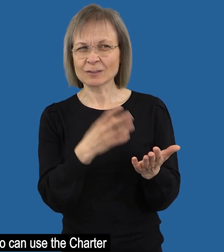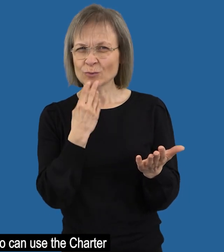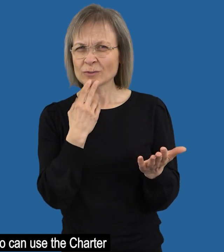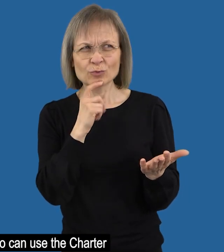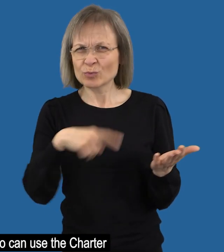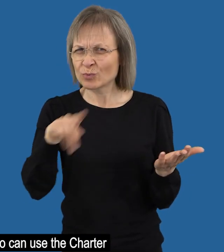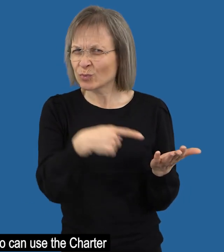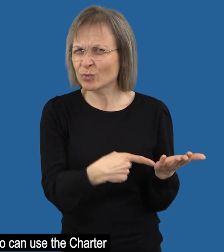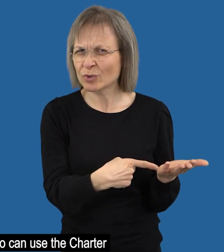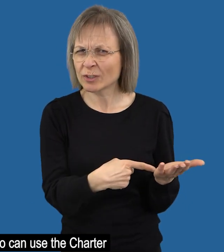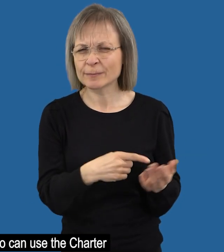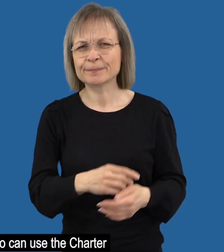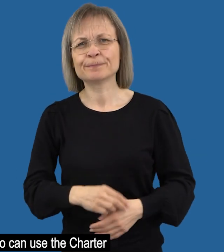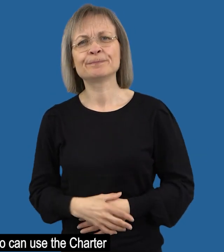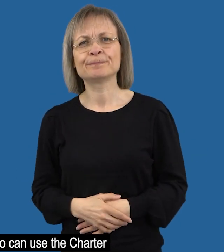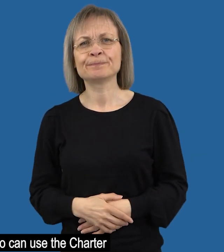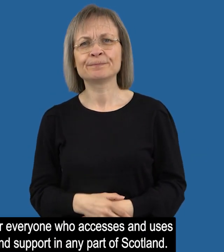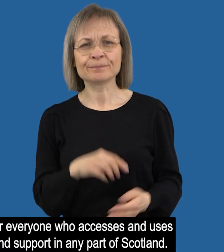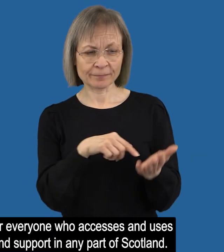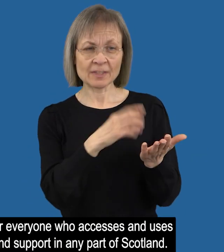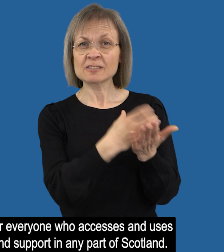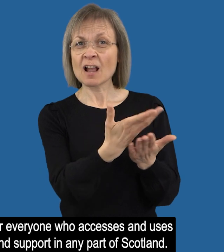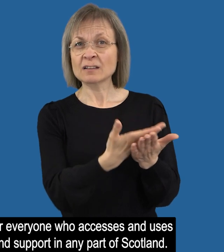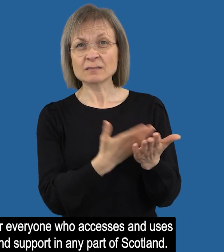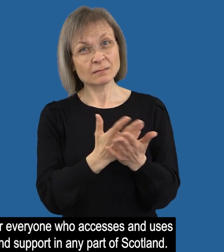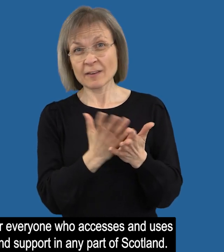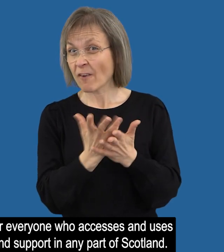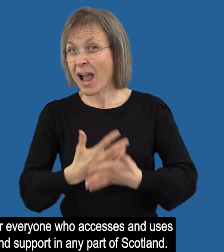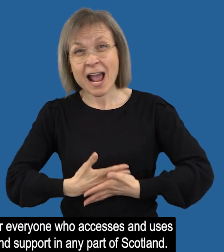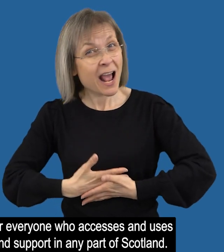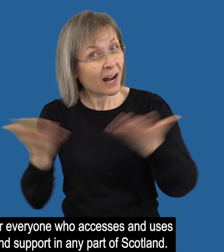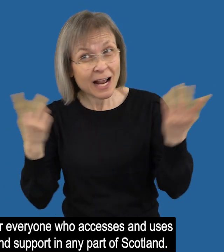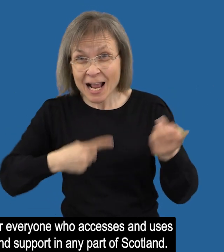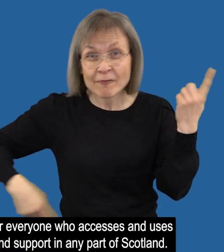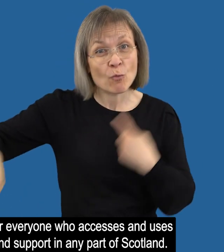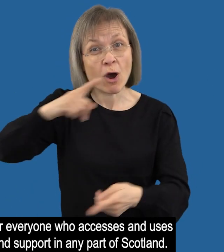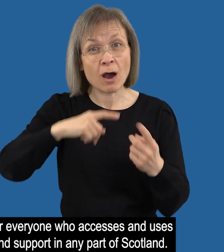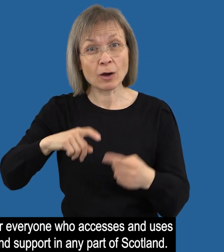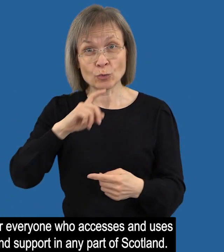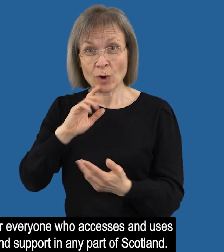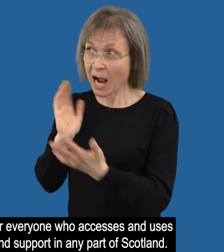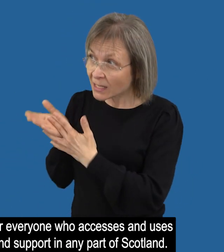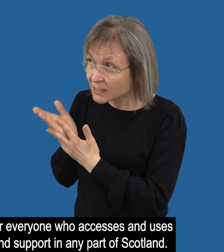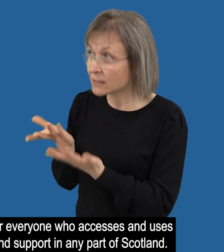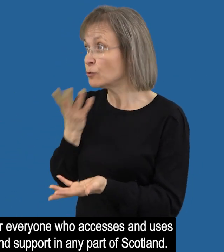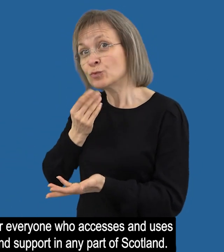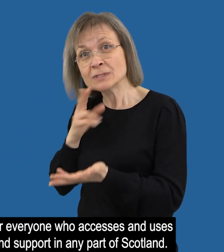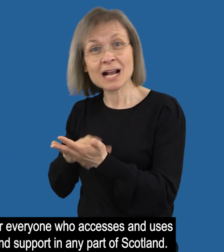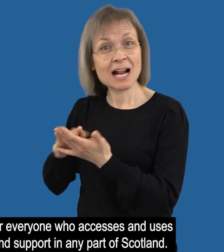Who can use the Charter? The Charter is for everyone who accesses and uses NHS services and supports in any